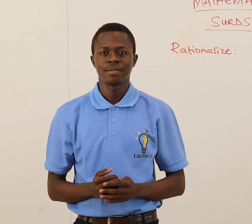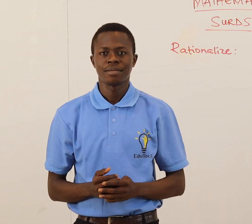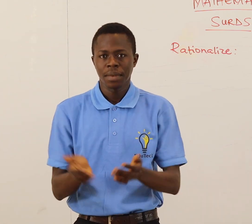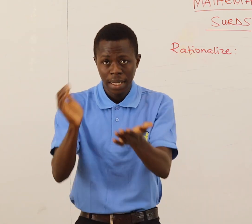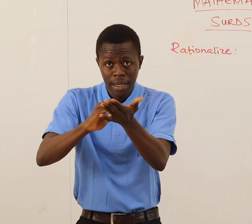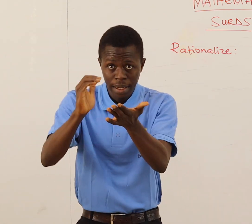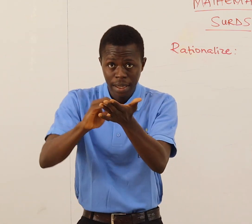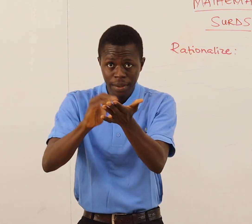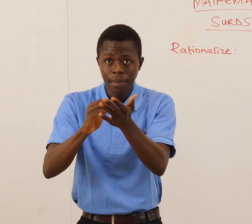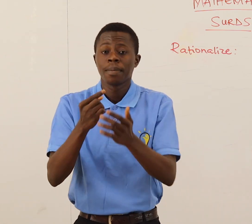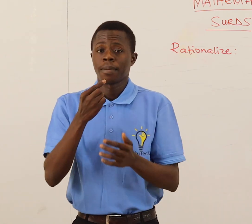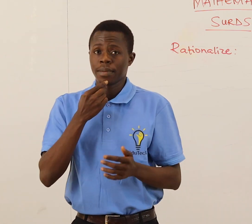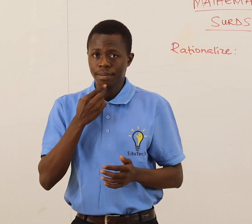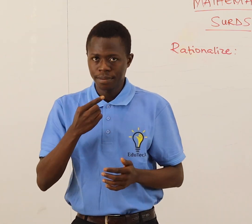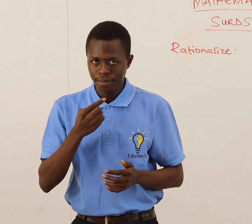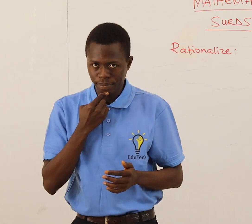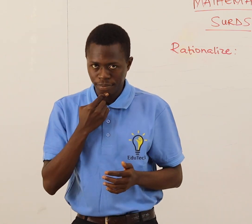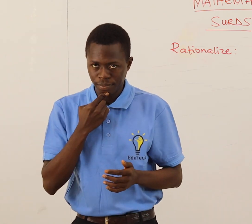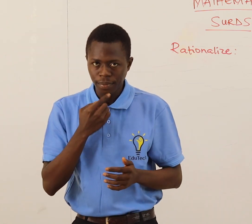do we get rid of it? So we multiply the numerator